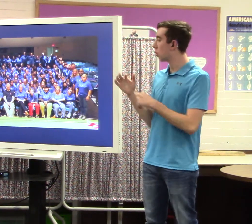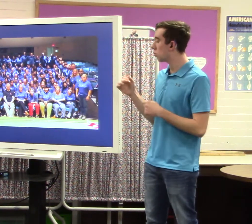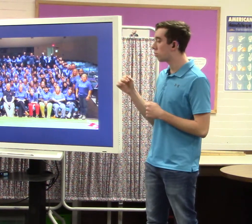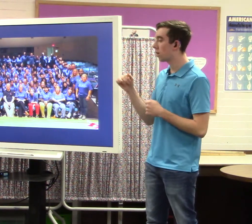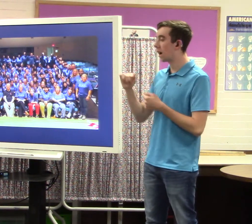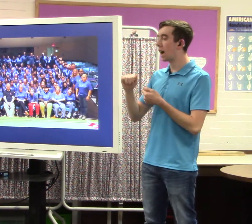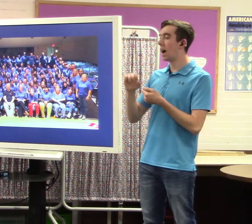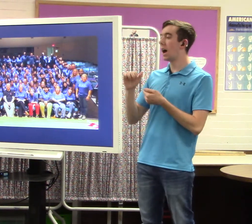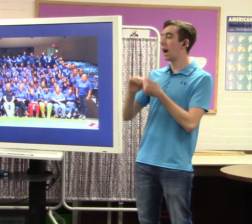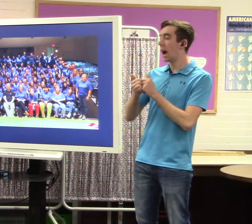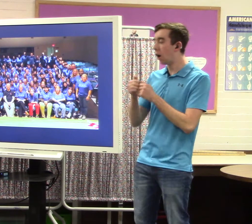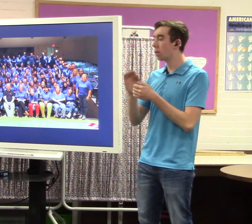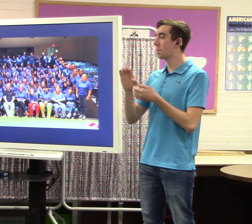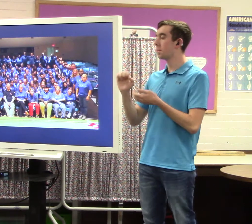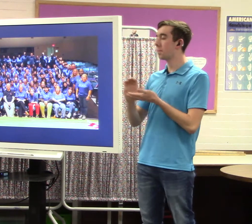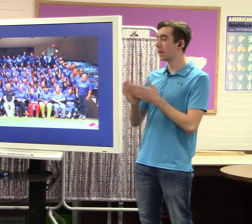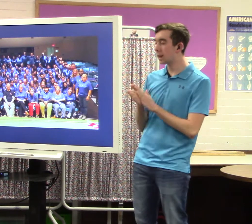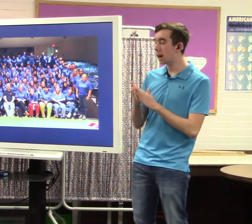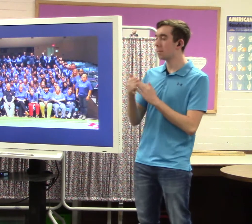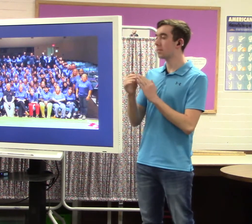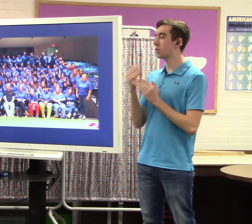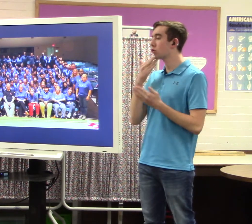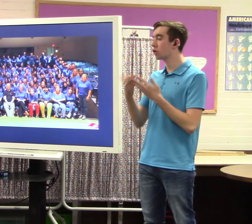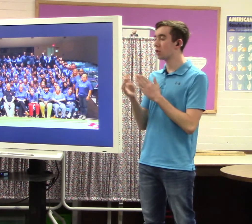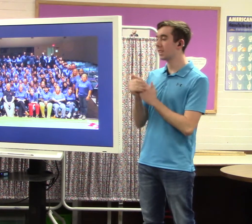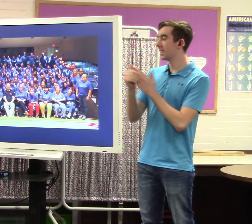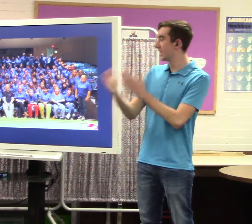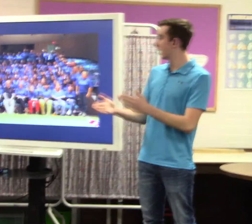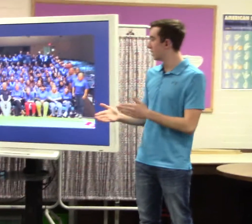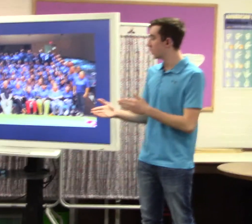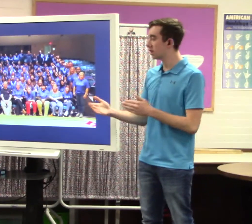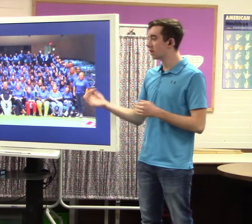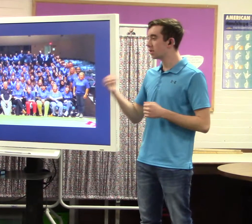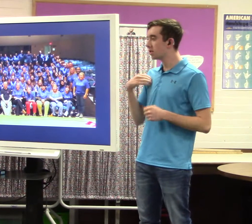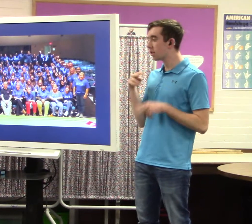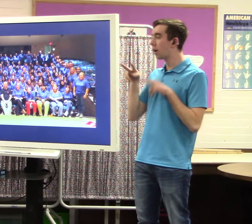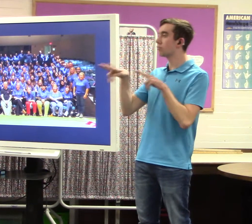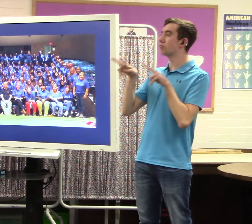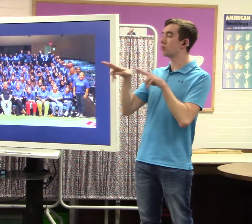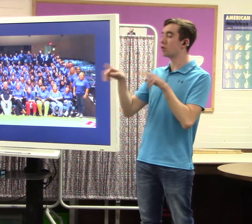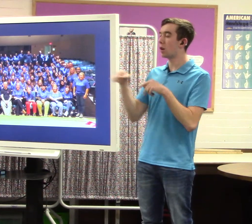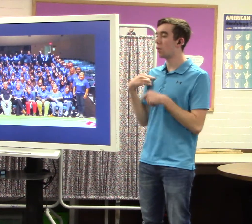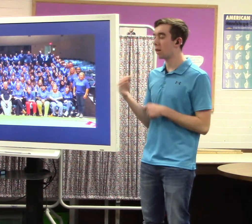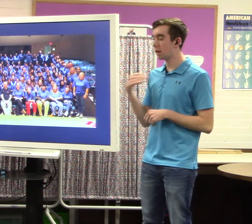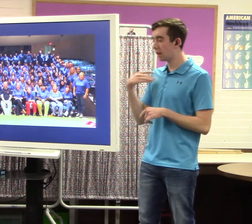All of them showed how they became a good leader, how to be a good leader, and really I